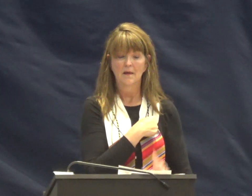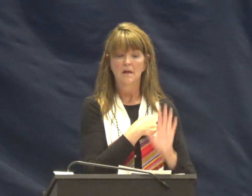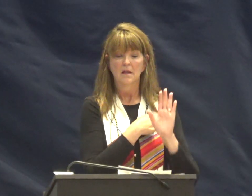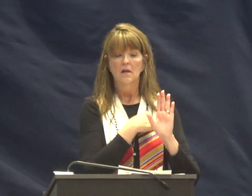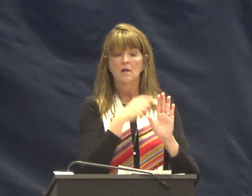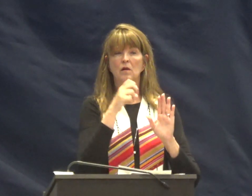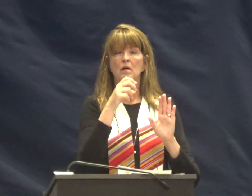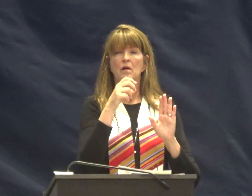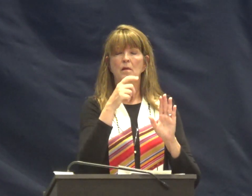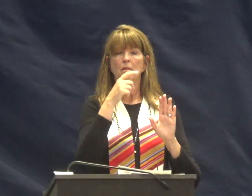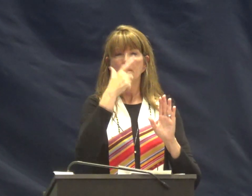us.